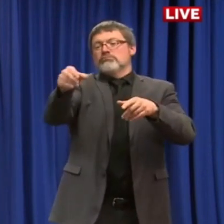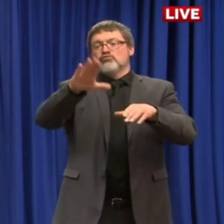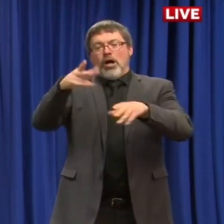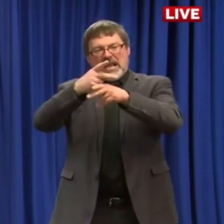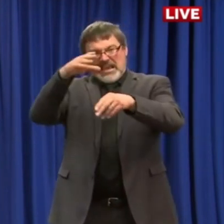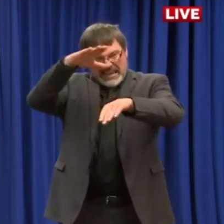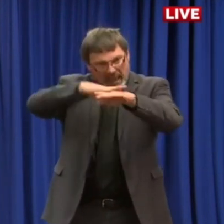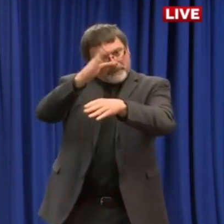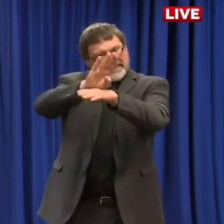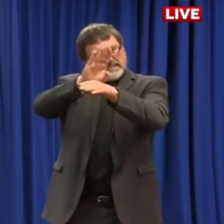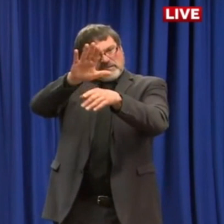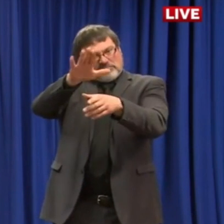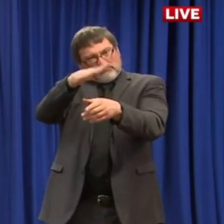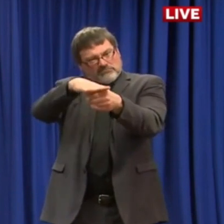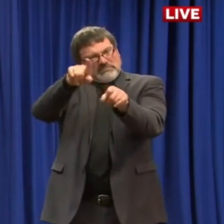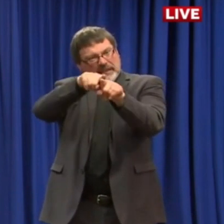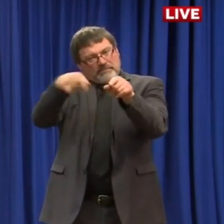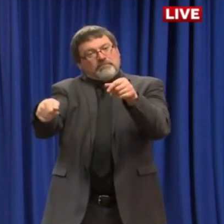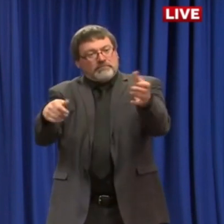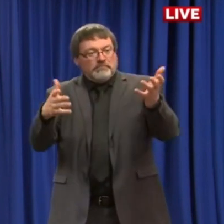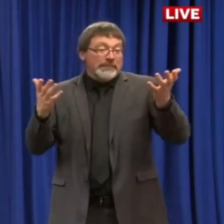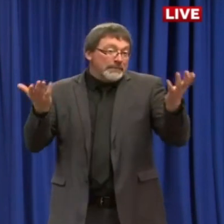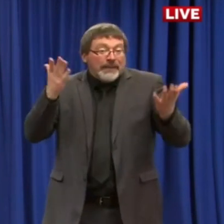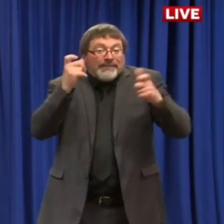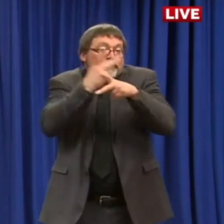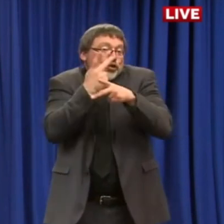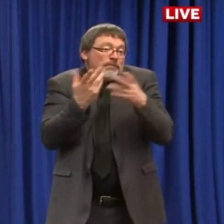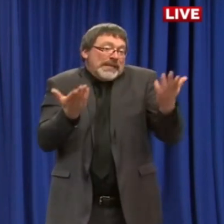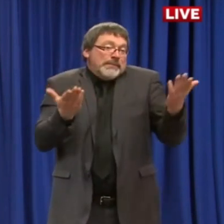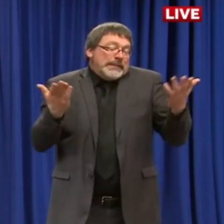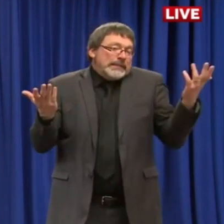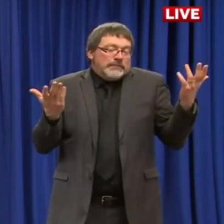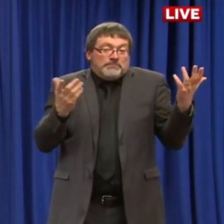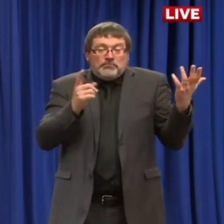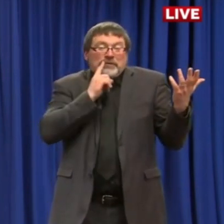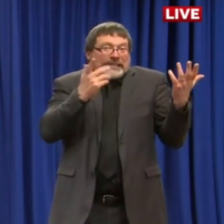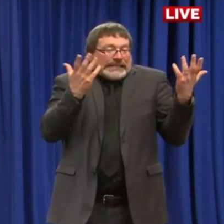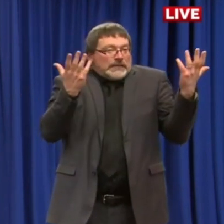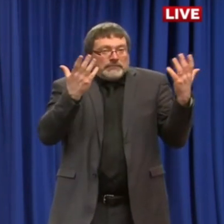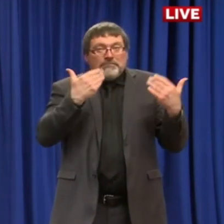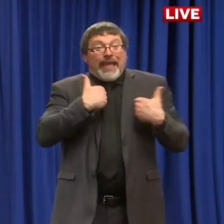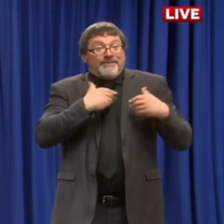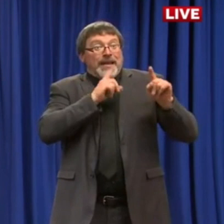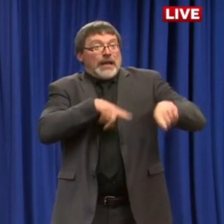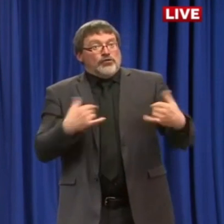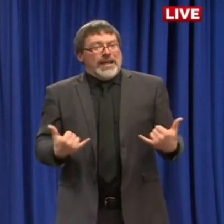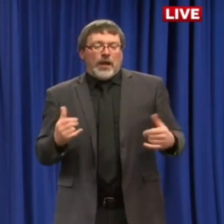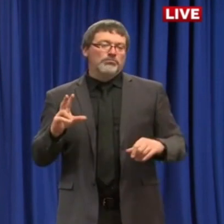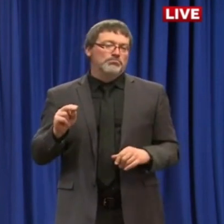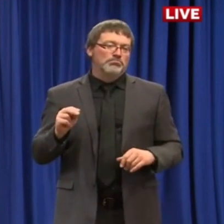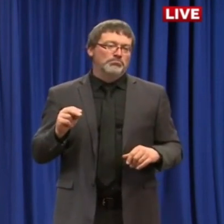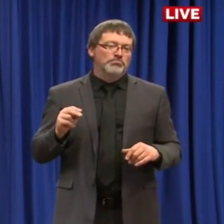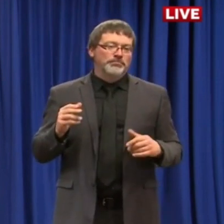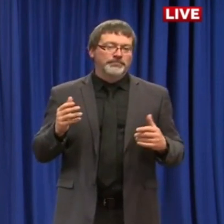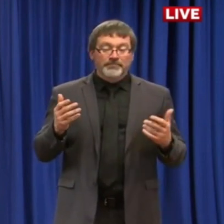us from a month ago. To the indefinite future, because this isn't something that gets solved with just money. Isn't something that just